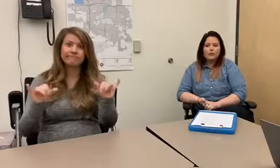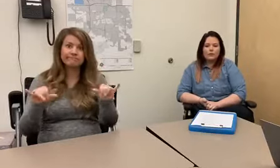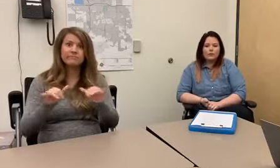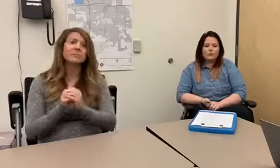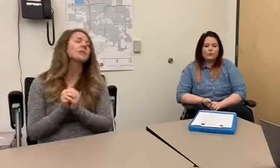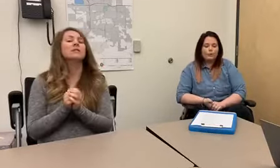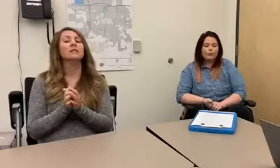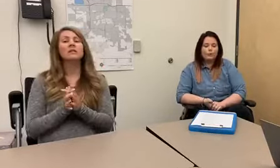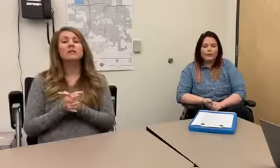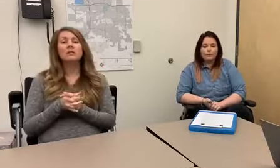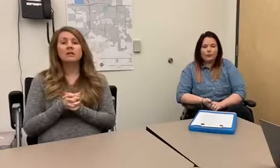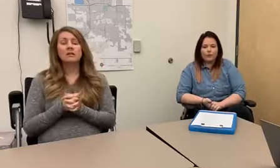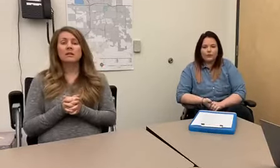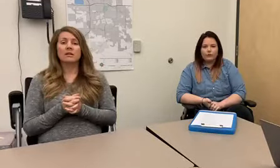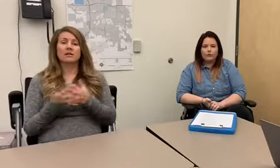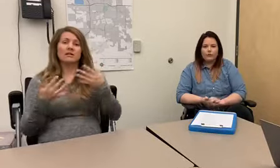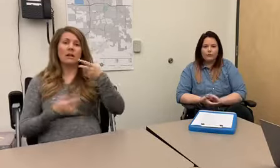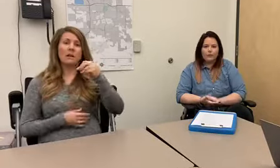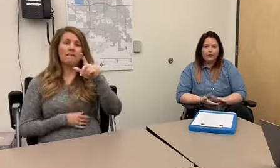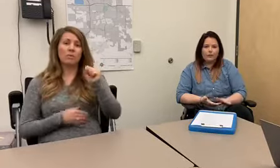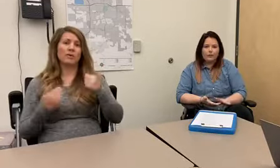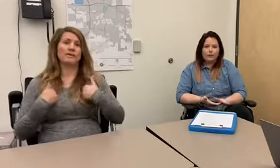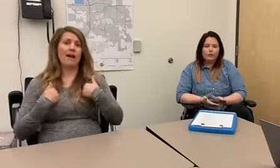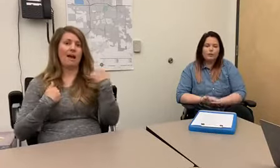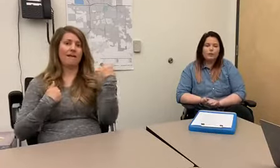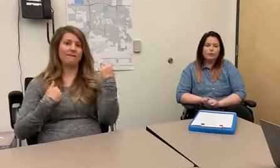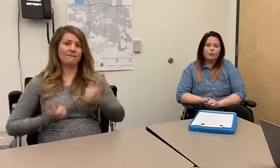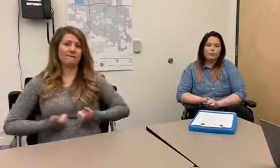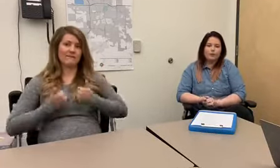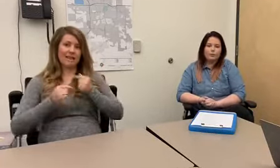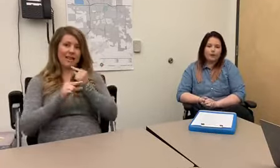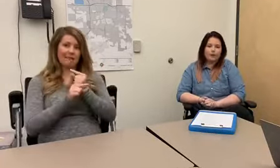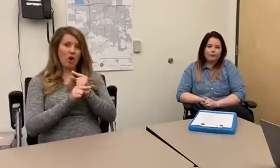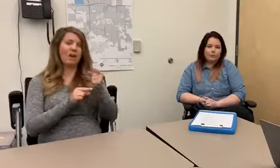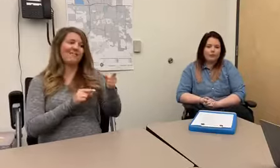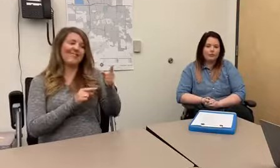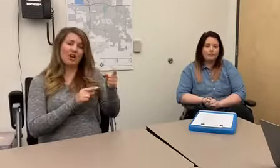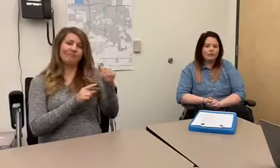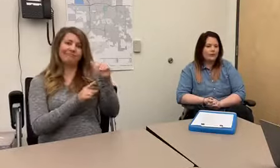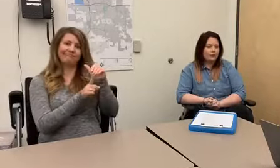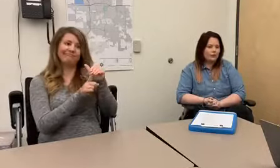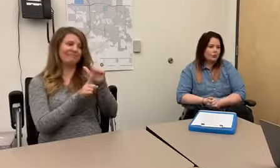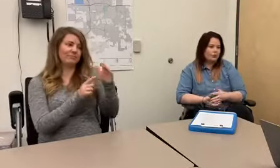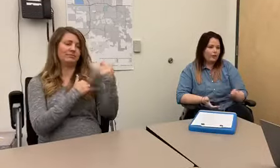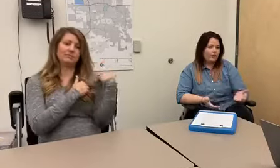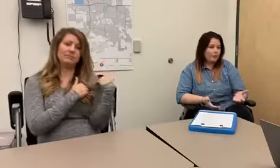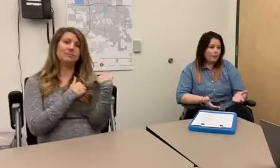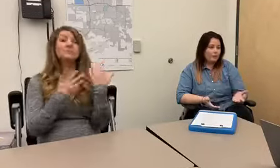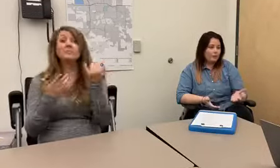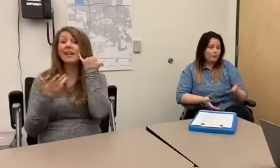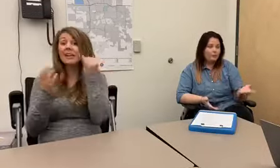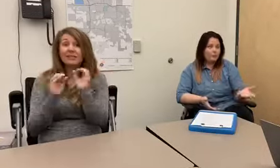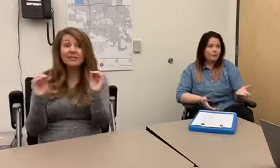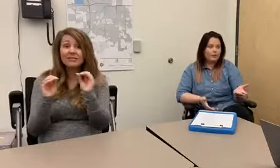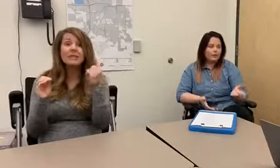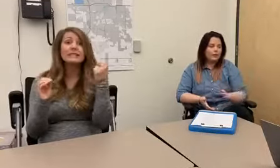The pools that have monitors, they will be in charge. The pools that do not have monitors, they'll have someone checking